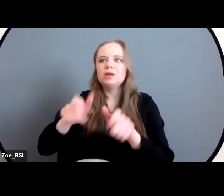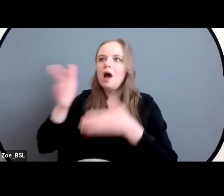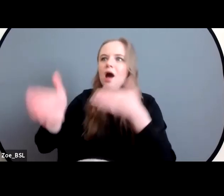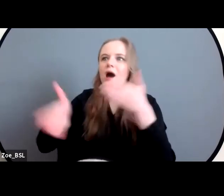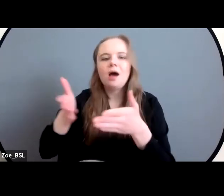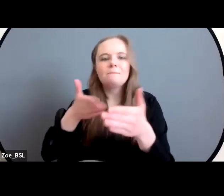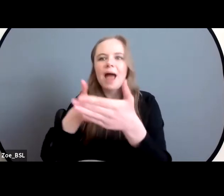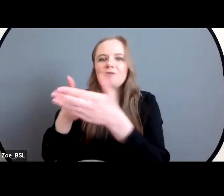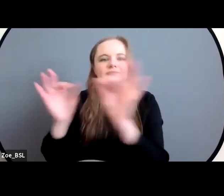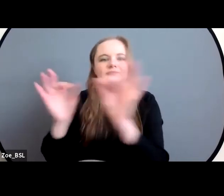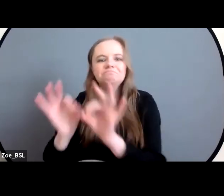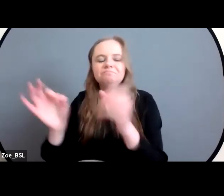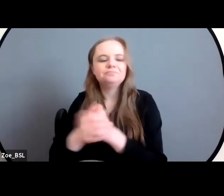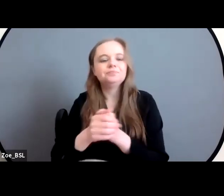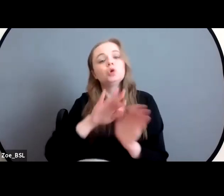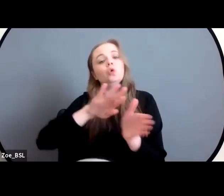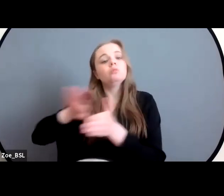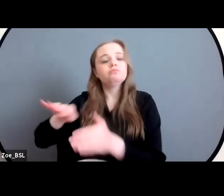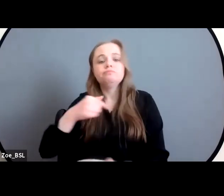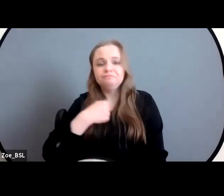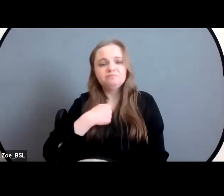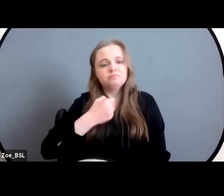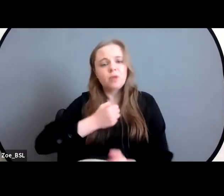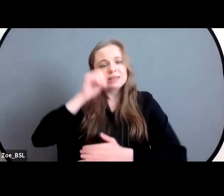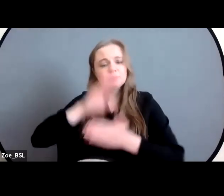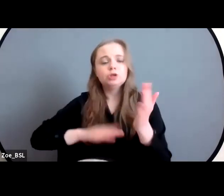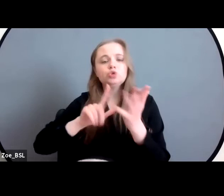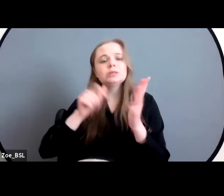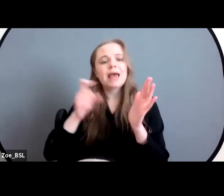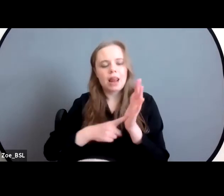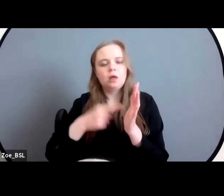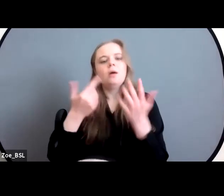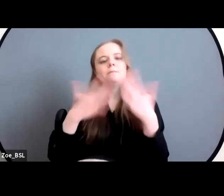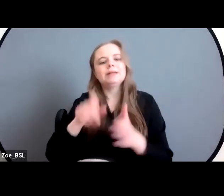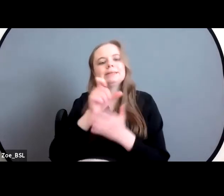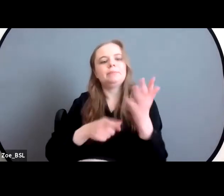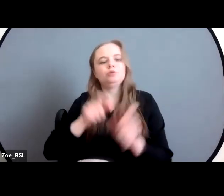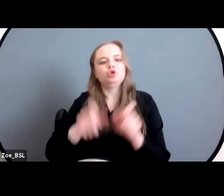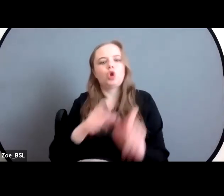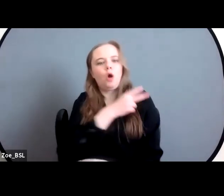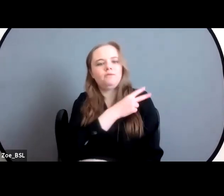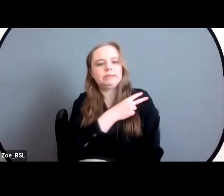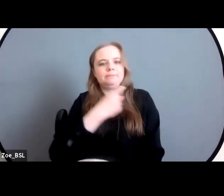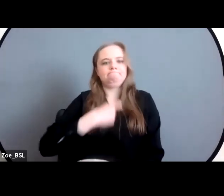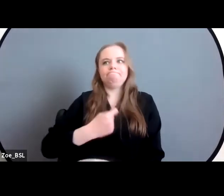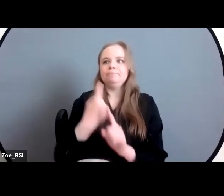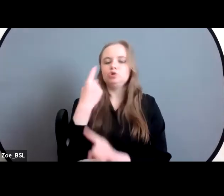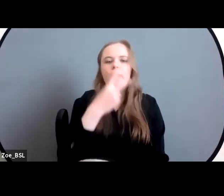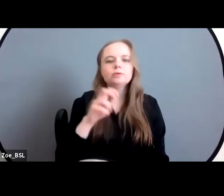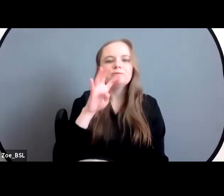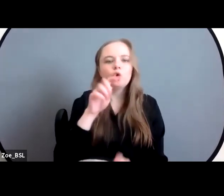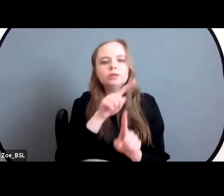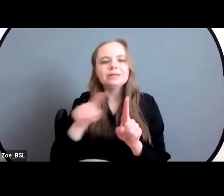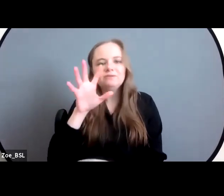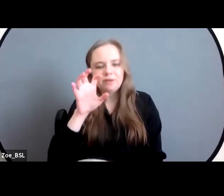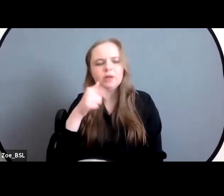During my time at UCL, I was the Disabled Students Officer in 2014 and 15, and I helped start the conversations with the senior